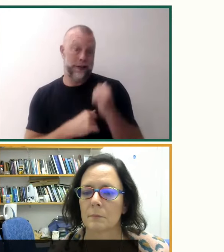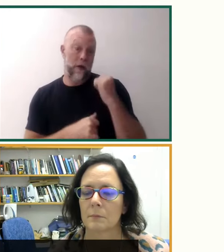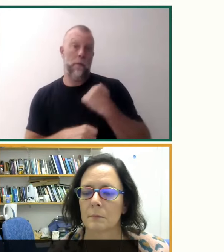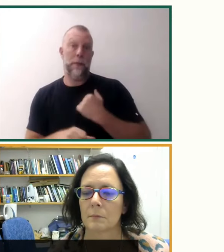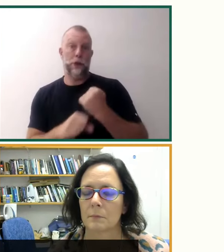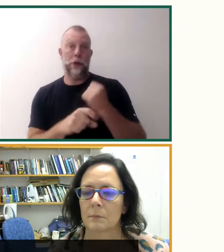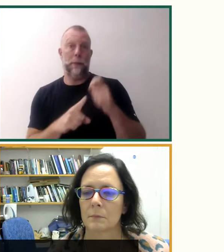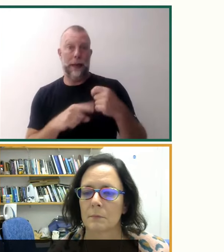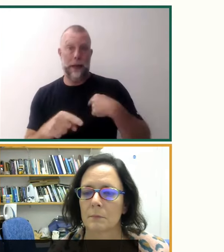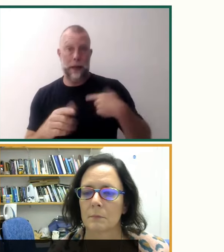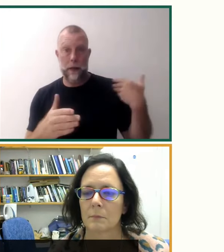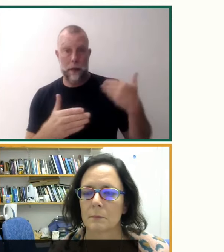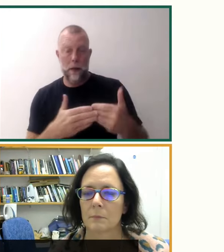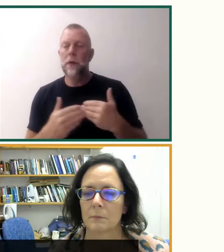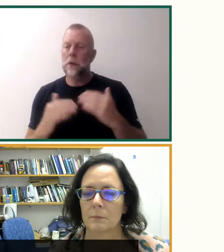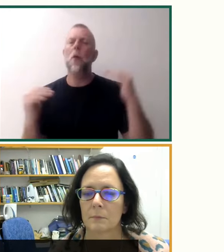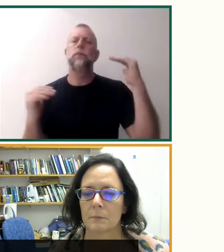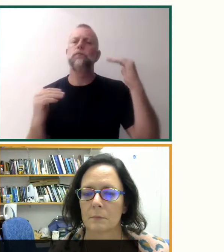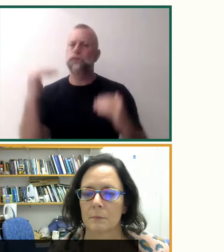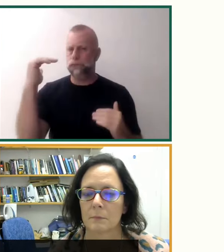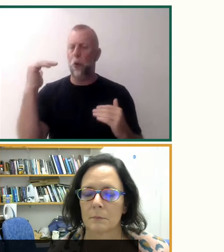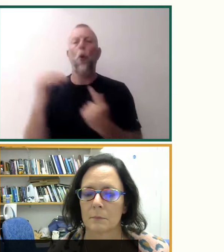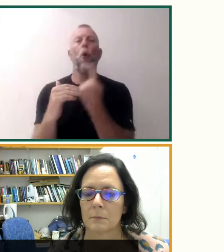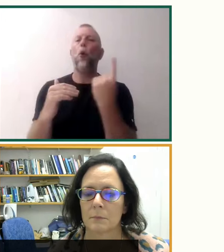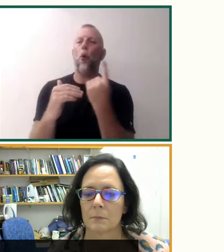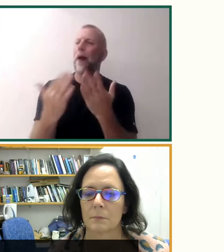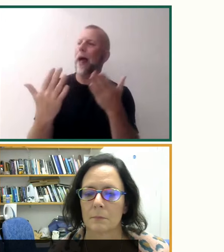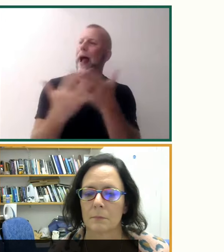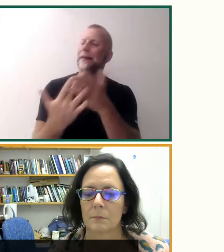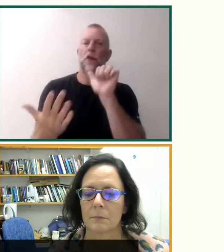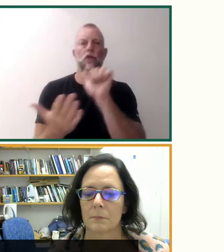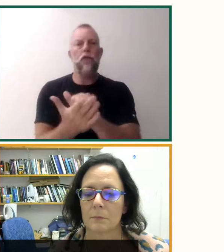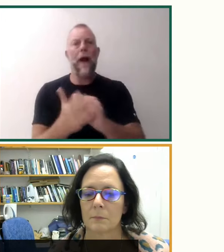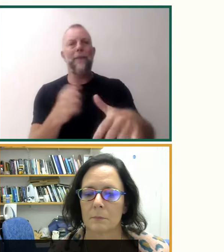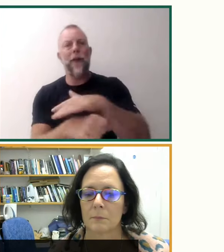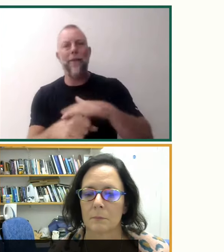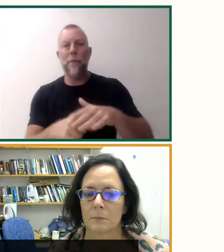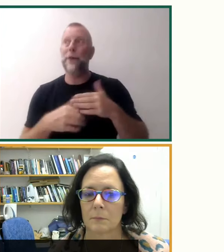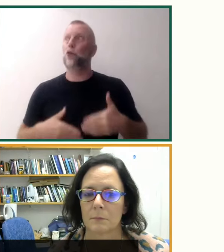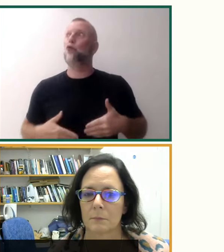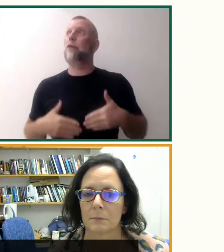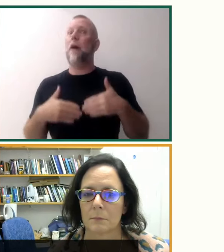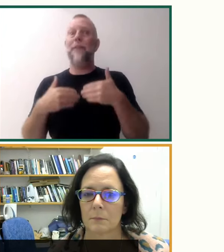there's enormous inequalities in terms of who can access the right kind of environment to recover.